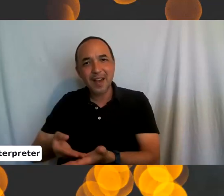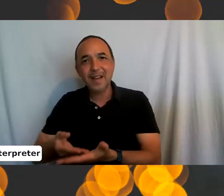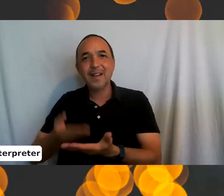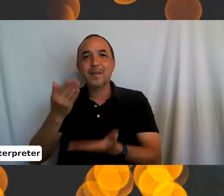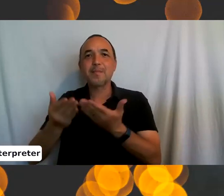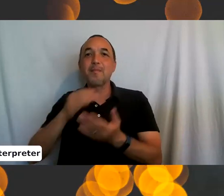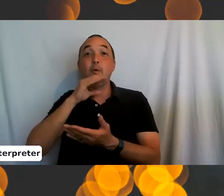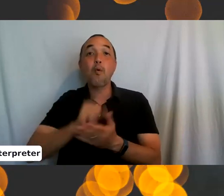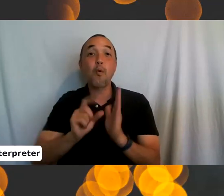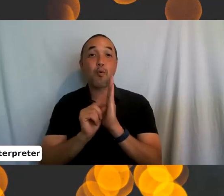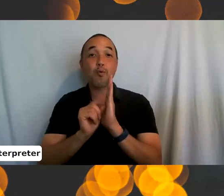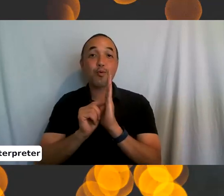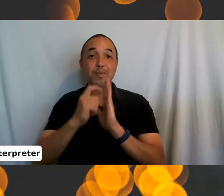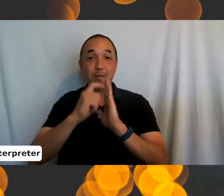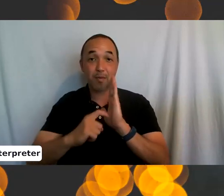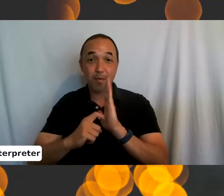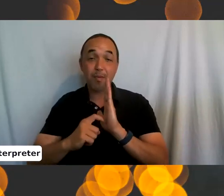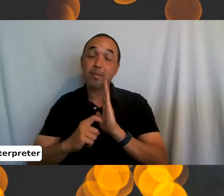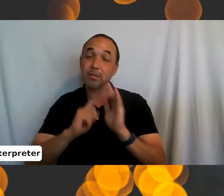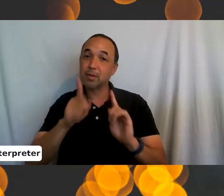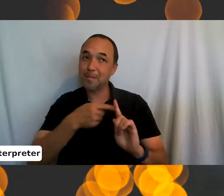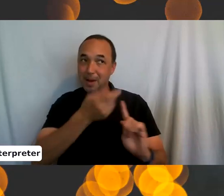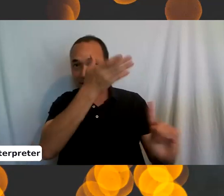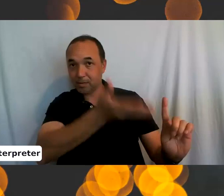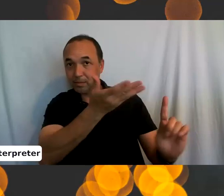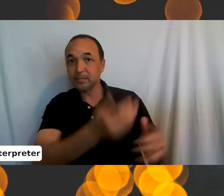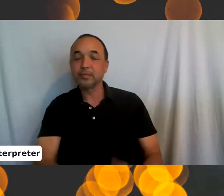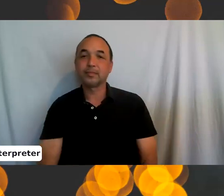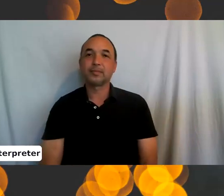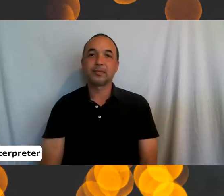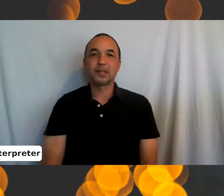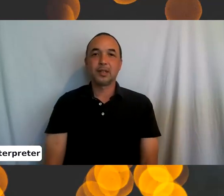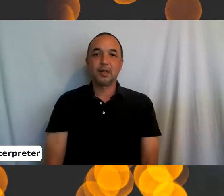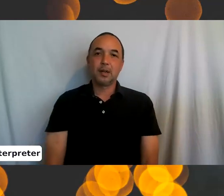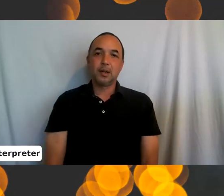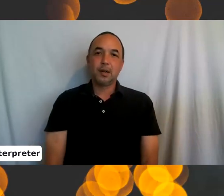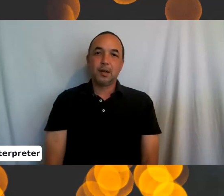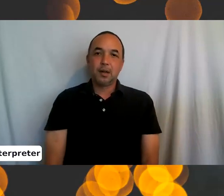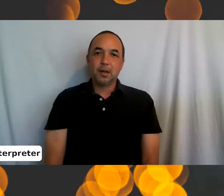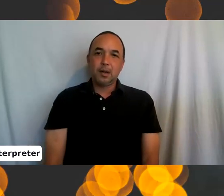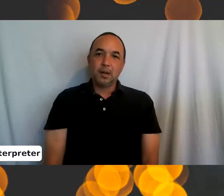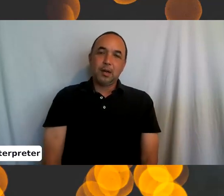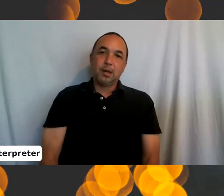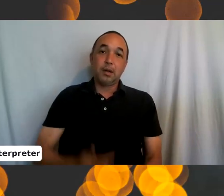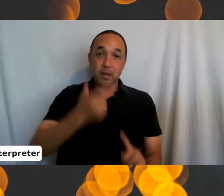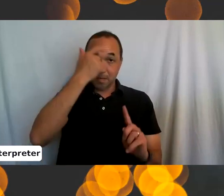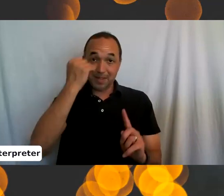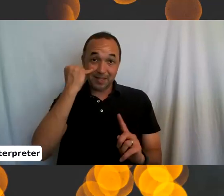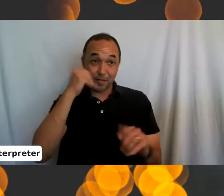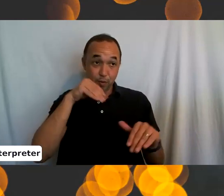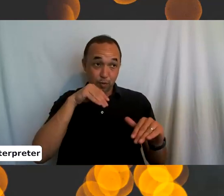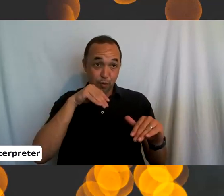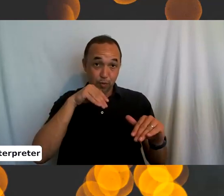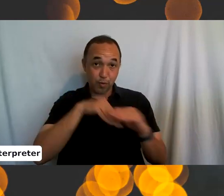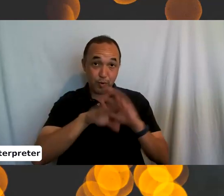newspaper articles. You know, I think that those are the kinds of things, because when you're going into a group investigation in some of